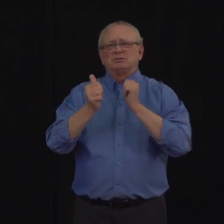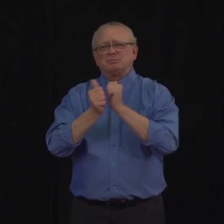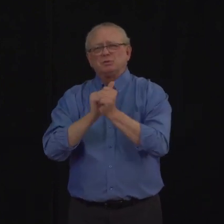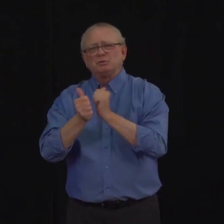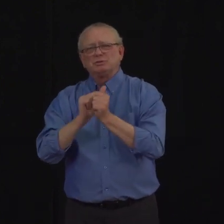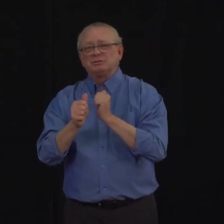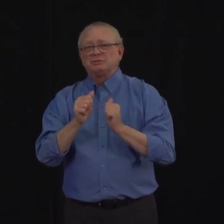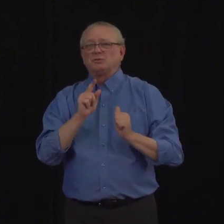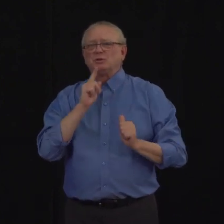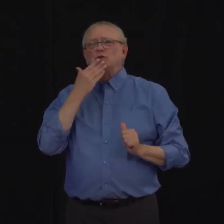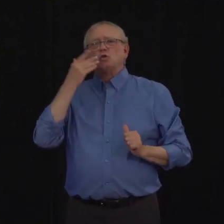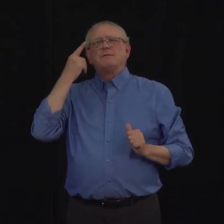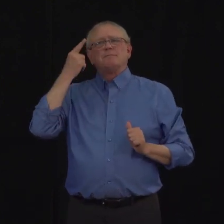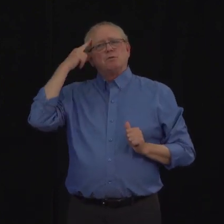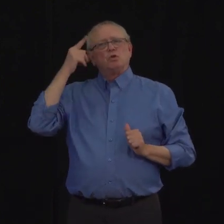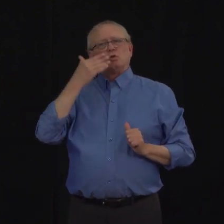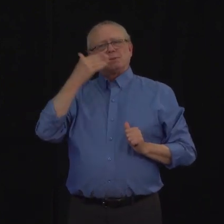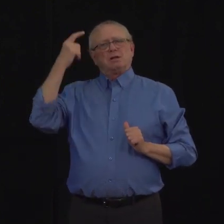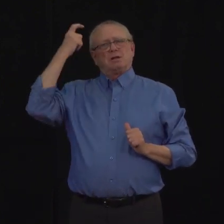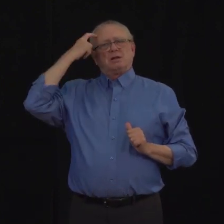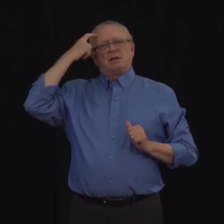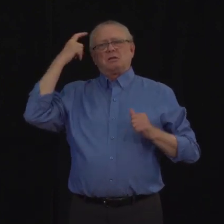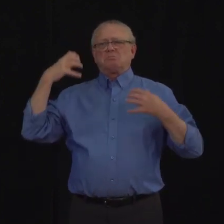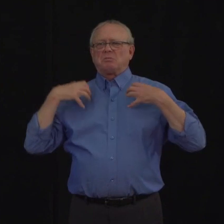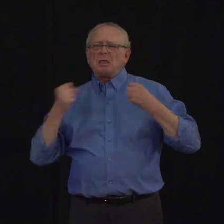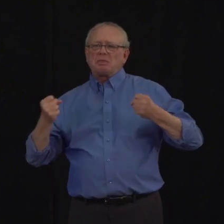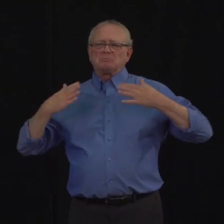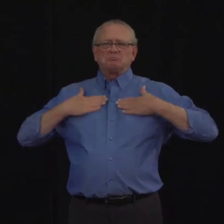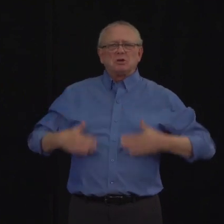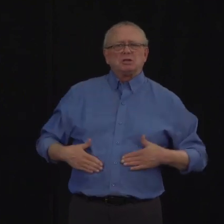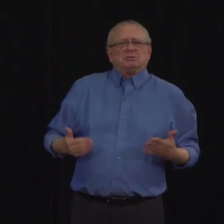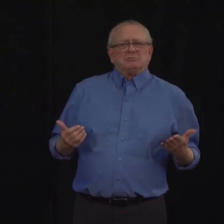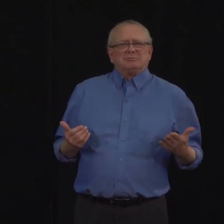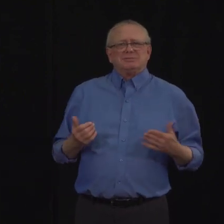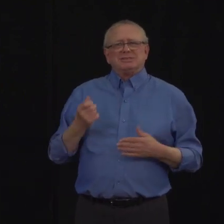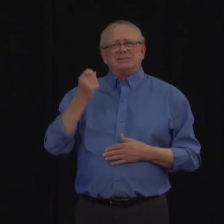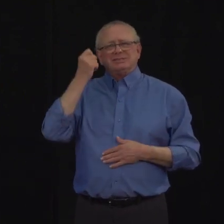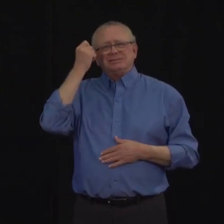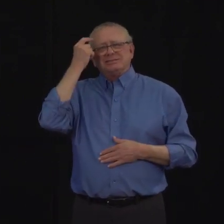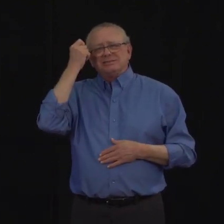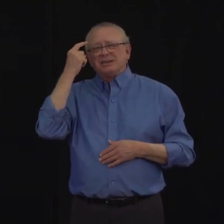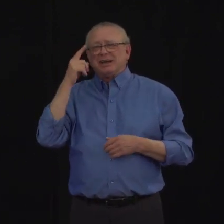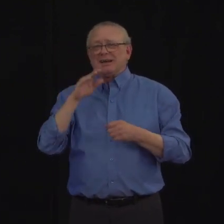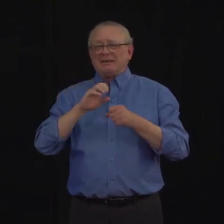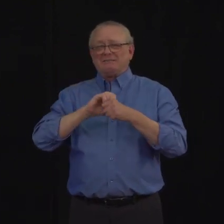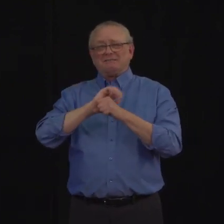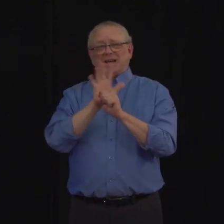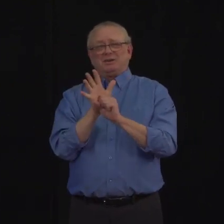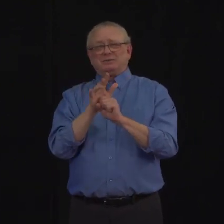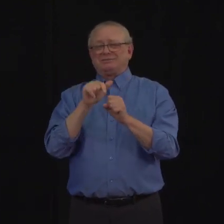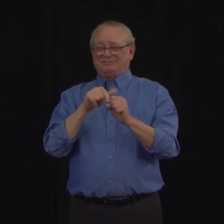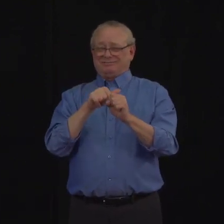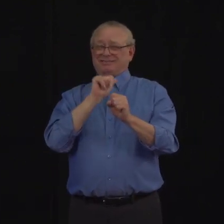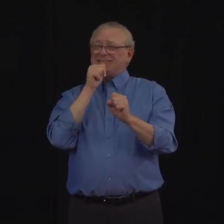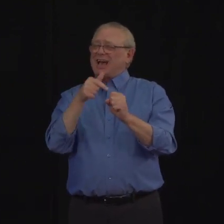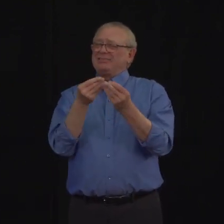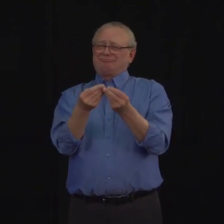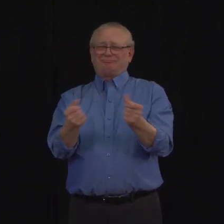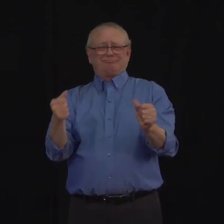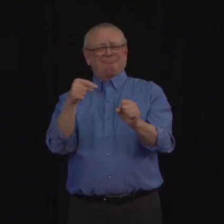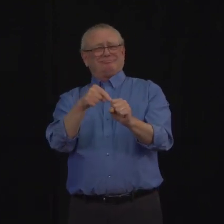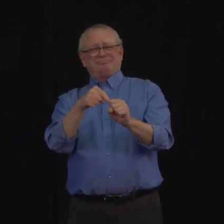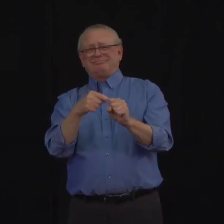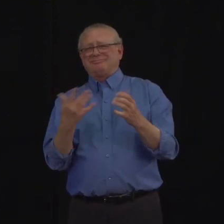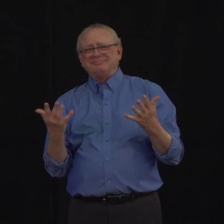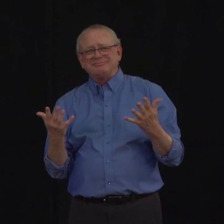I would say that we have to remain vigilant. The virus has not gone away. And the fact that we've been so successful is